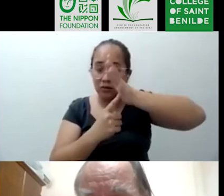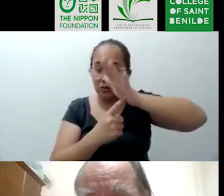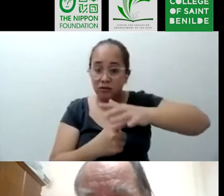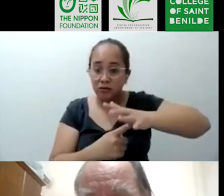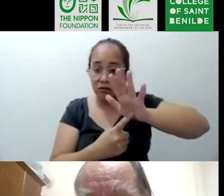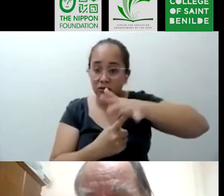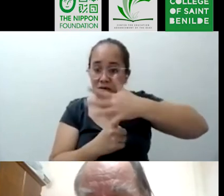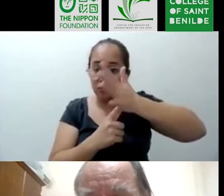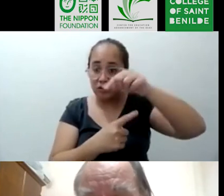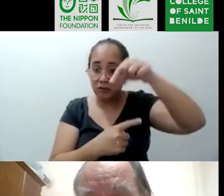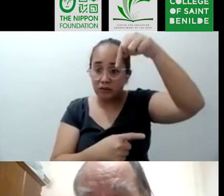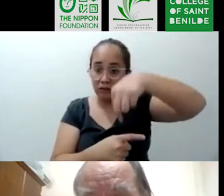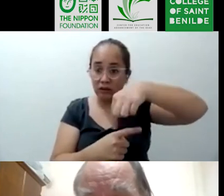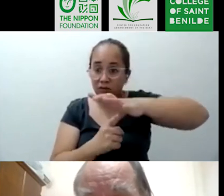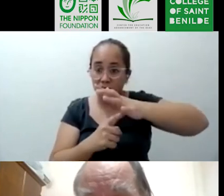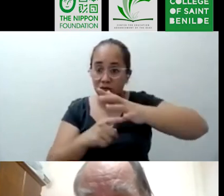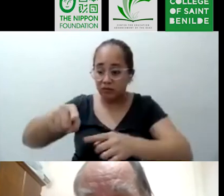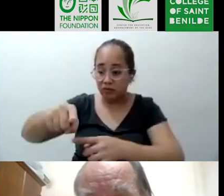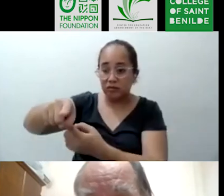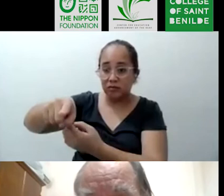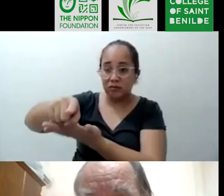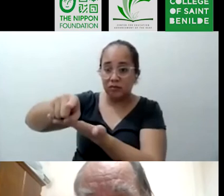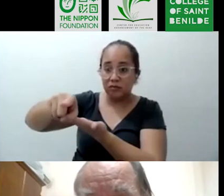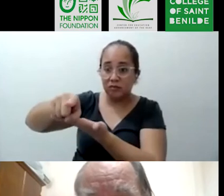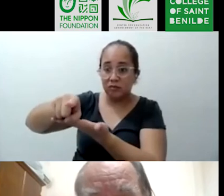Downward orientation of the palm?